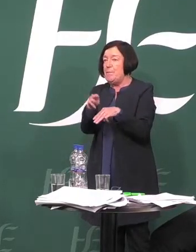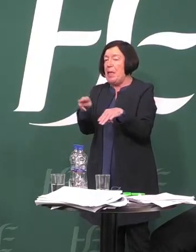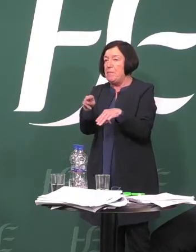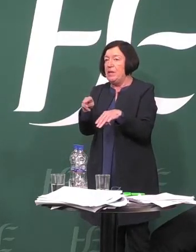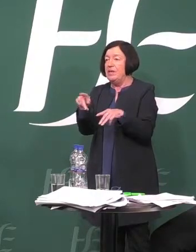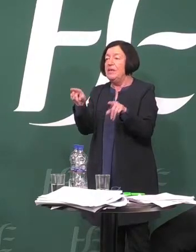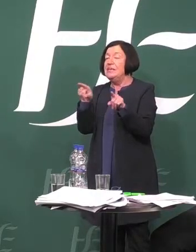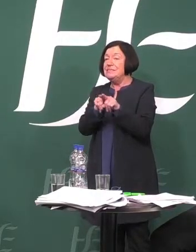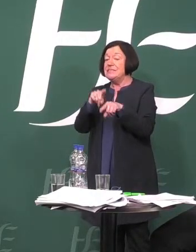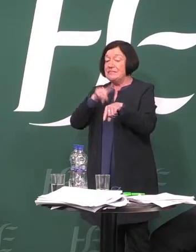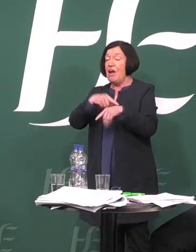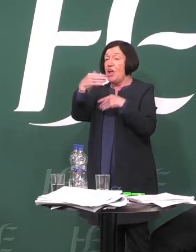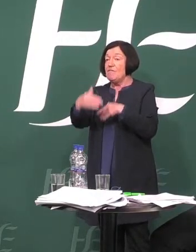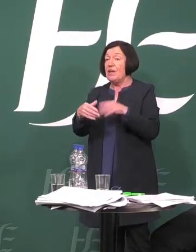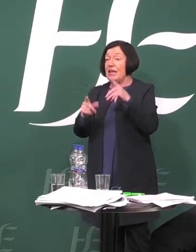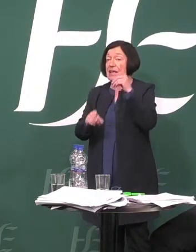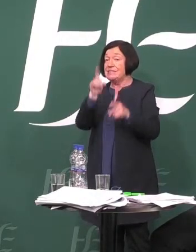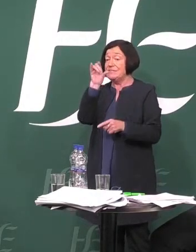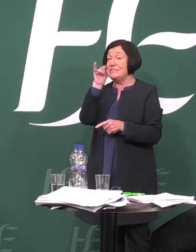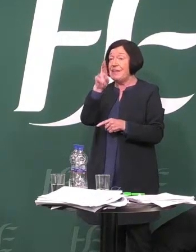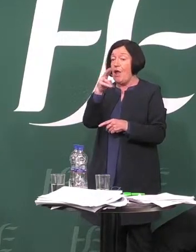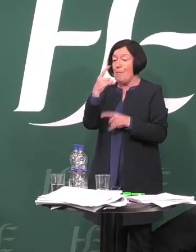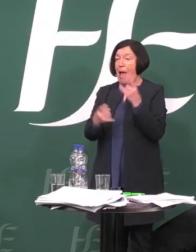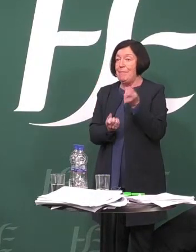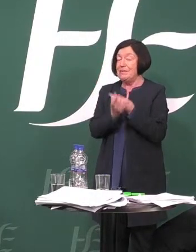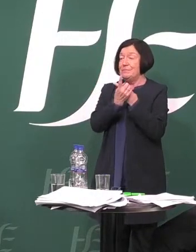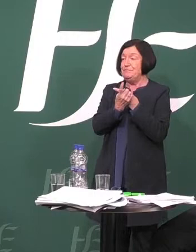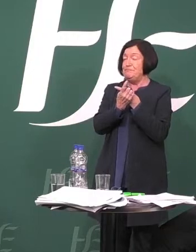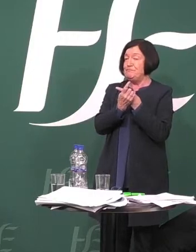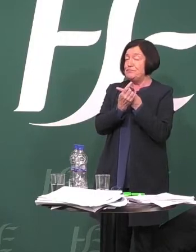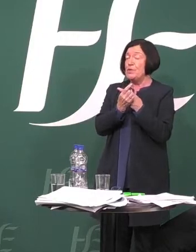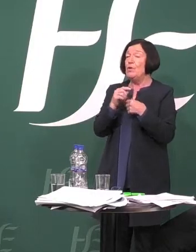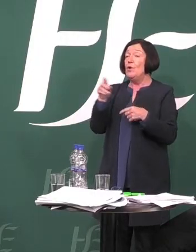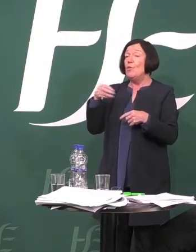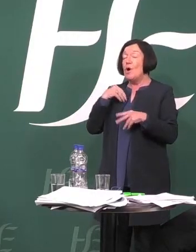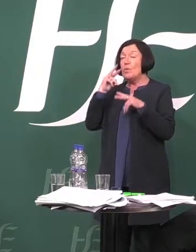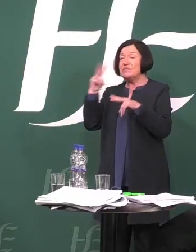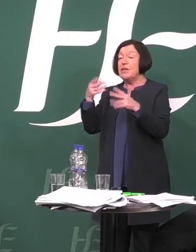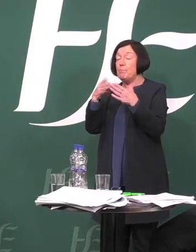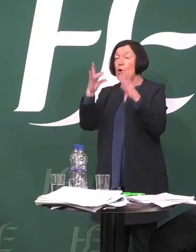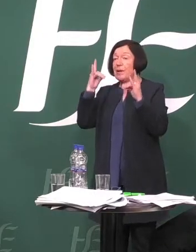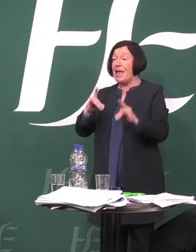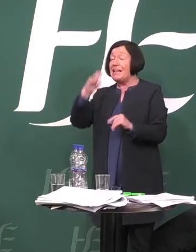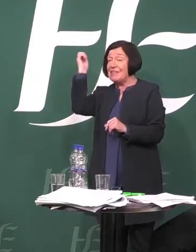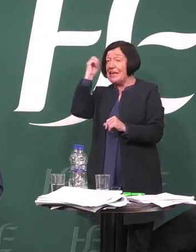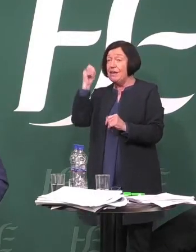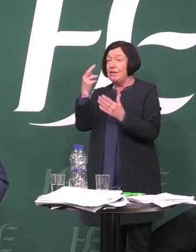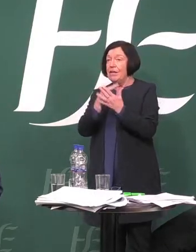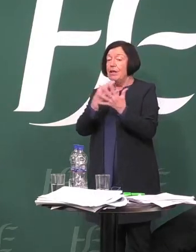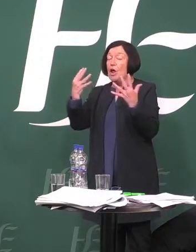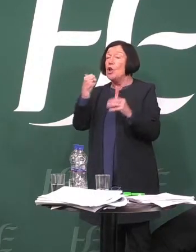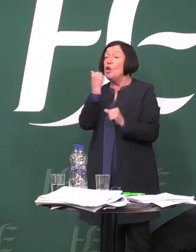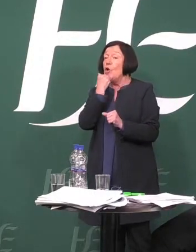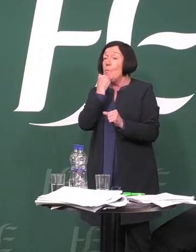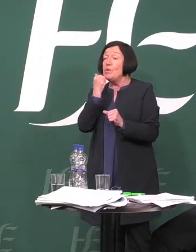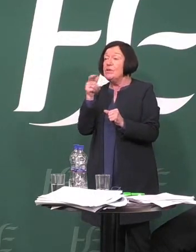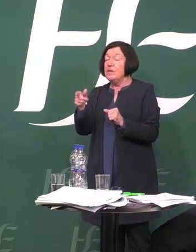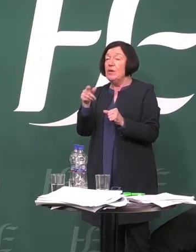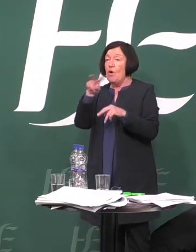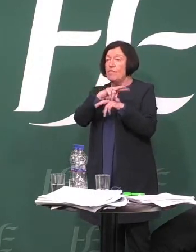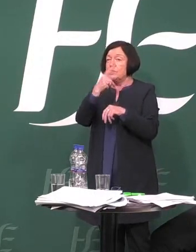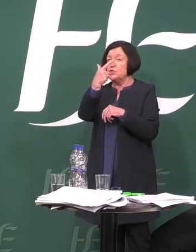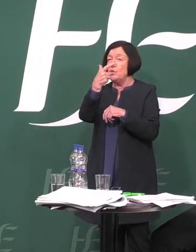over a similar time period as the slide I presented in ITU. So what we see in Public Health England, which are reporting on greater numbers, they report, I think, in